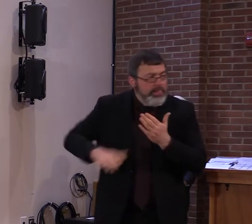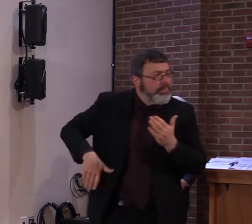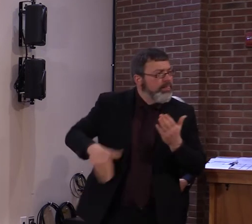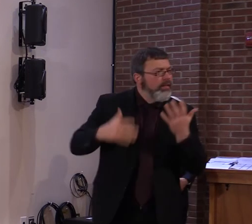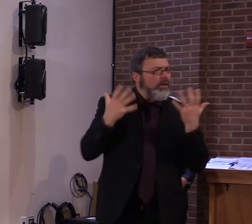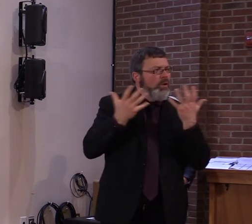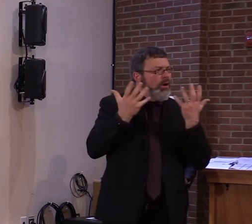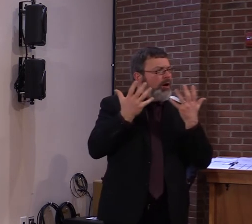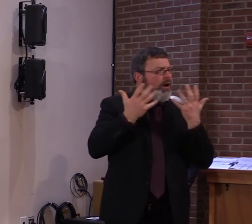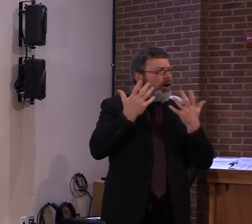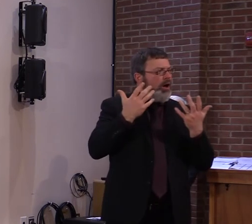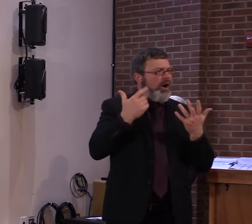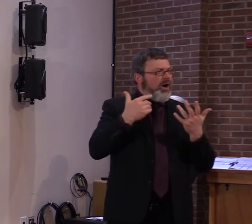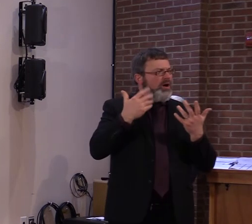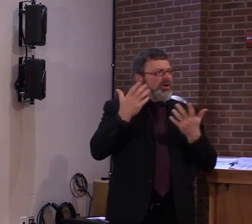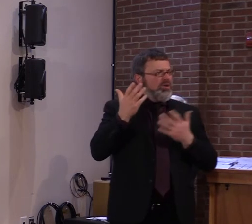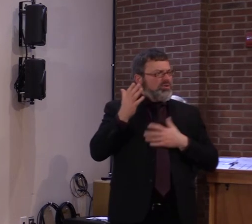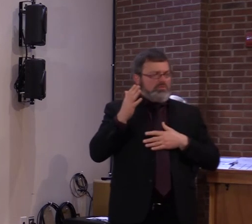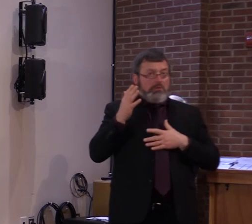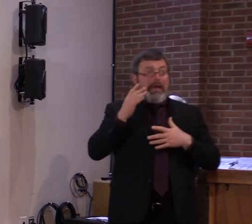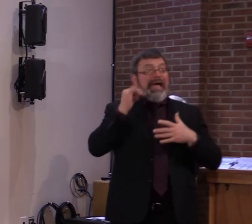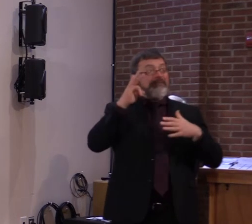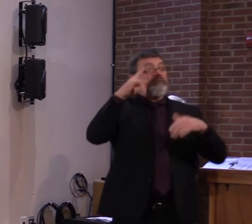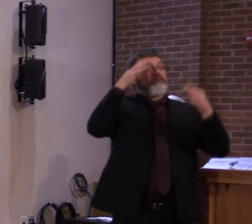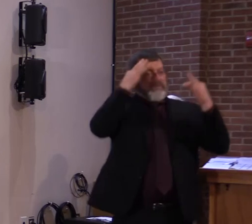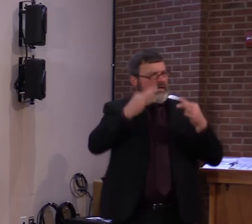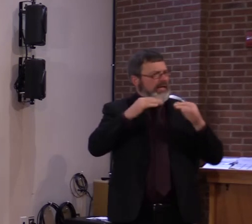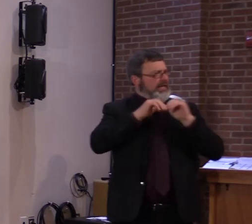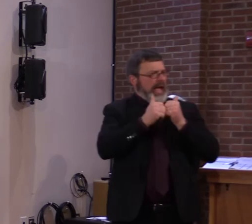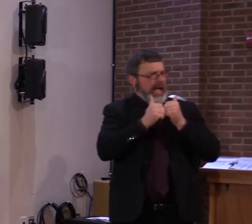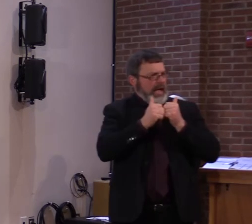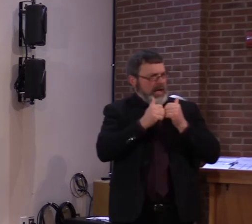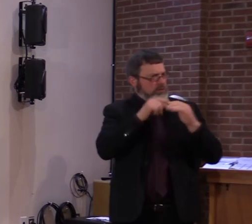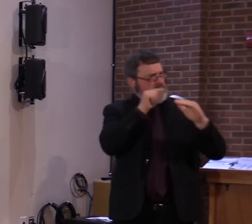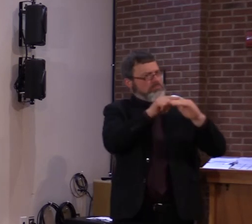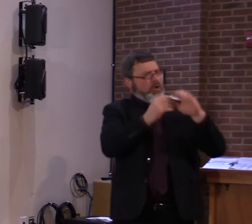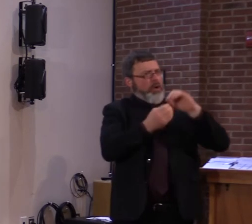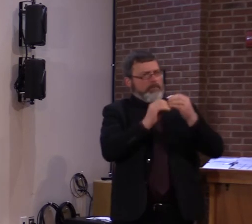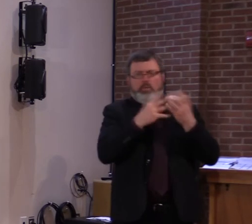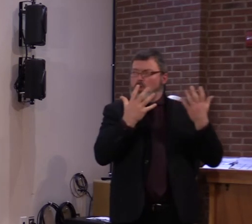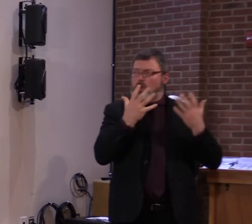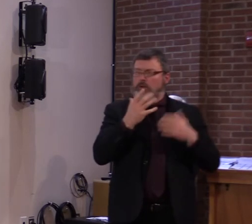surveillance testing that you started doing? Dr. Levine.